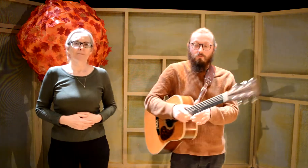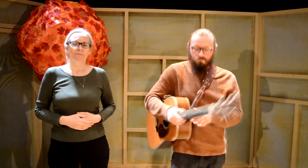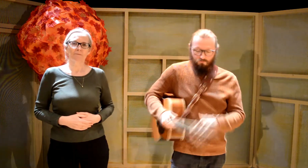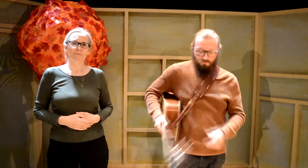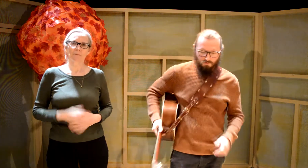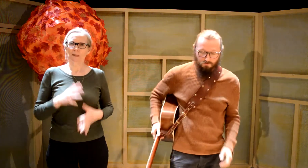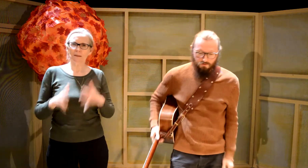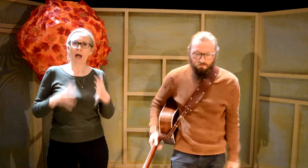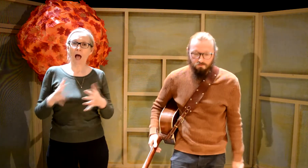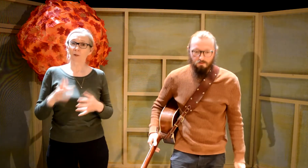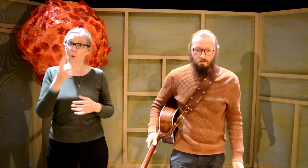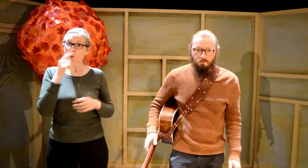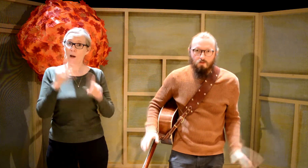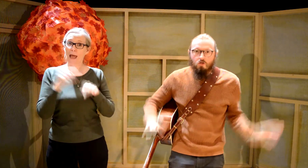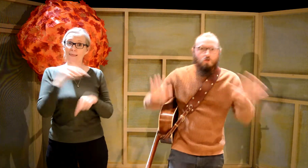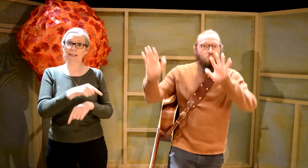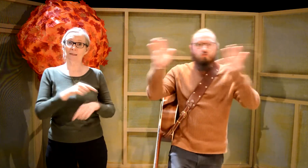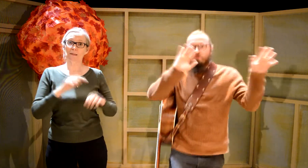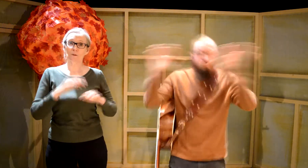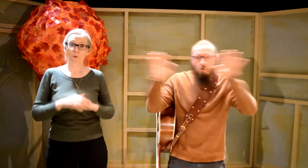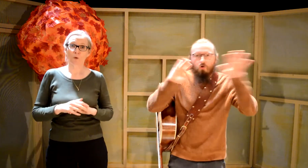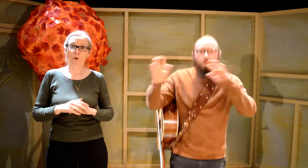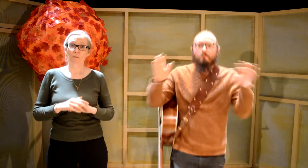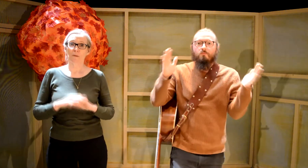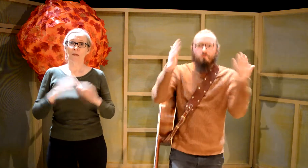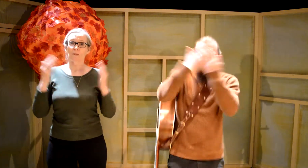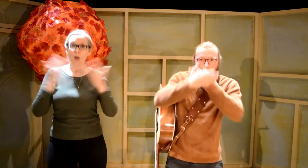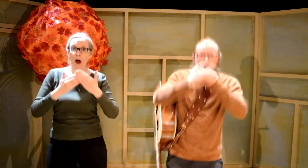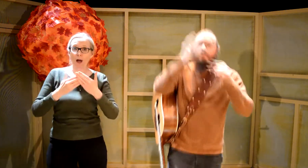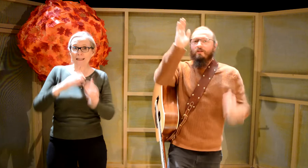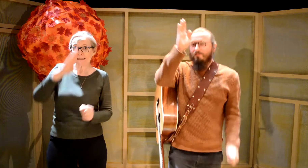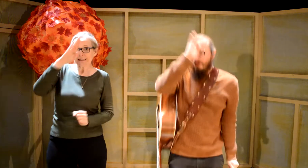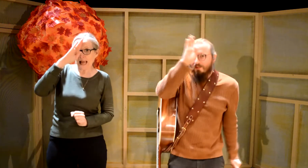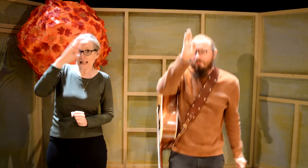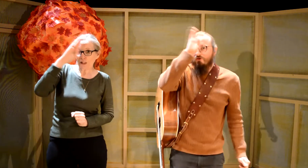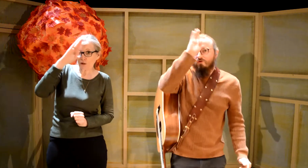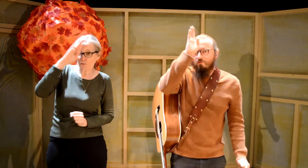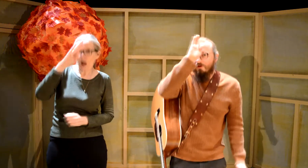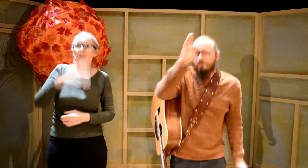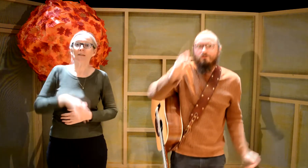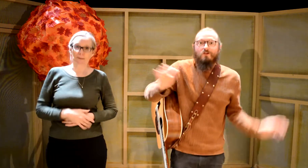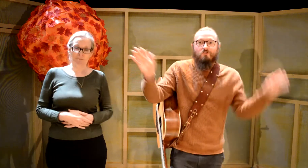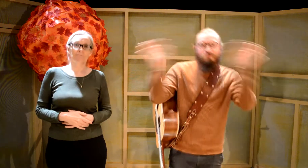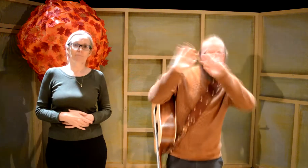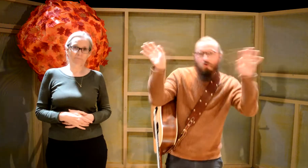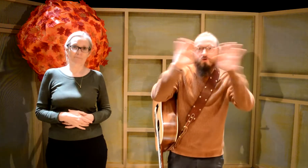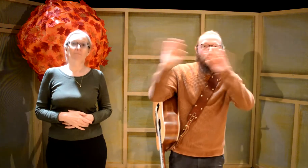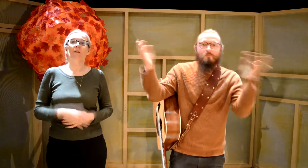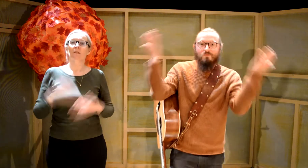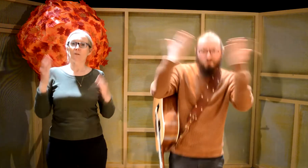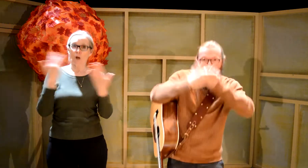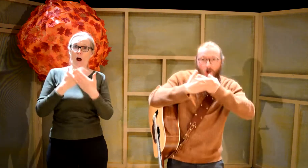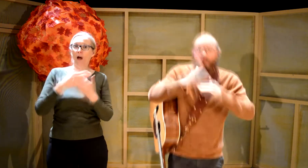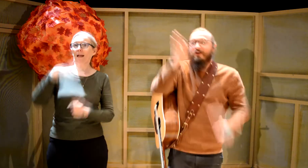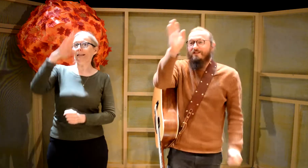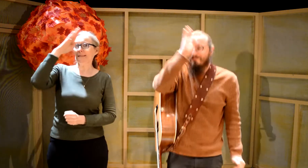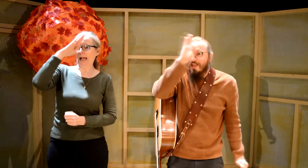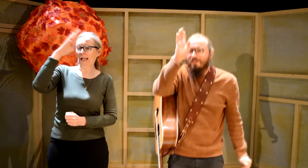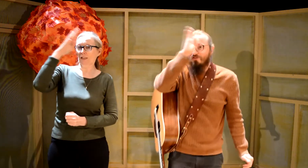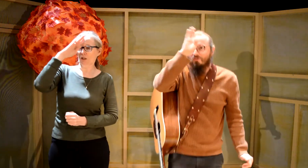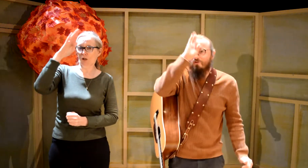that might look something like this. Storm, dark, dangerous. Storm,